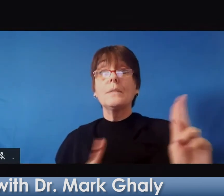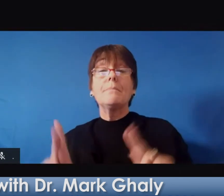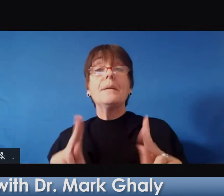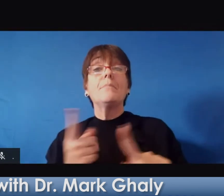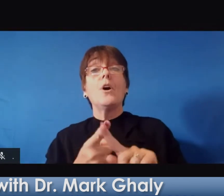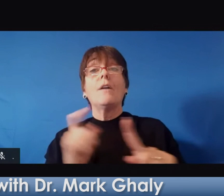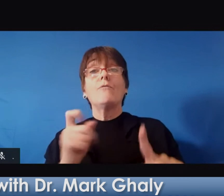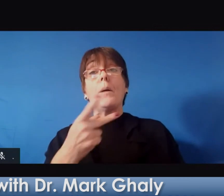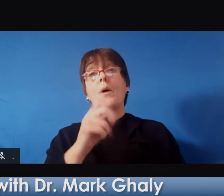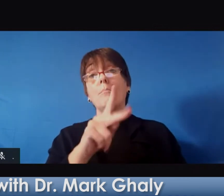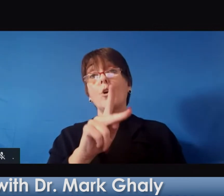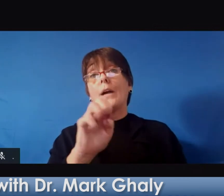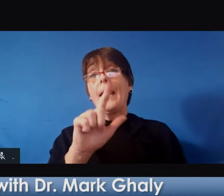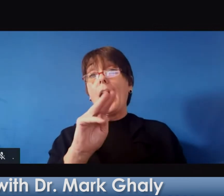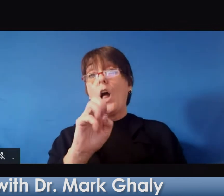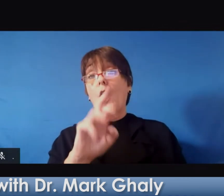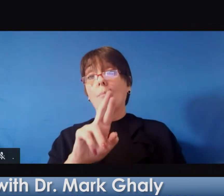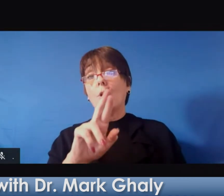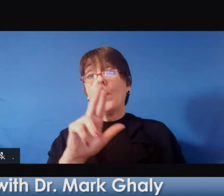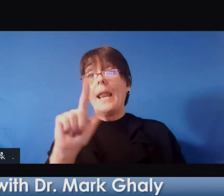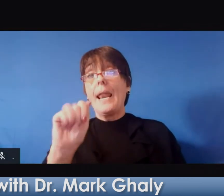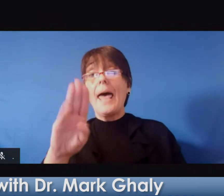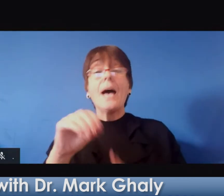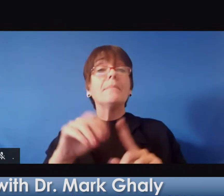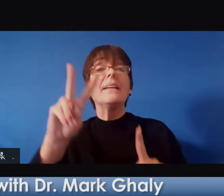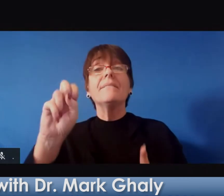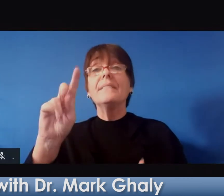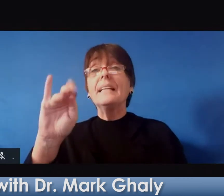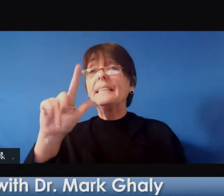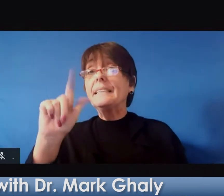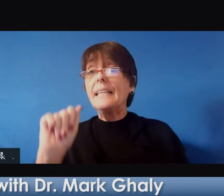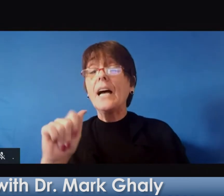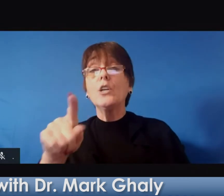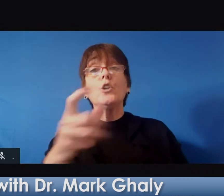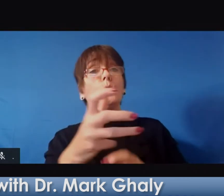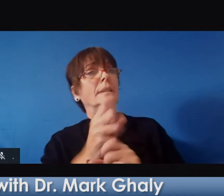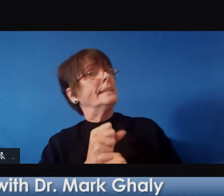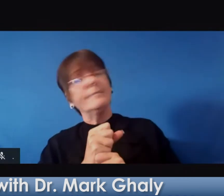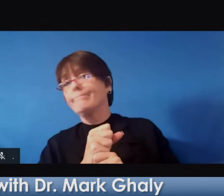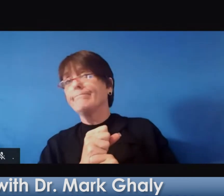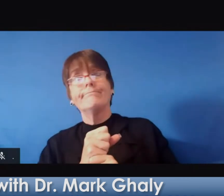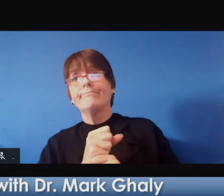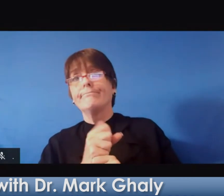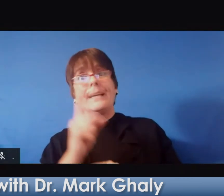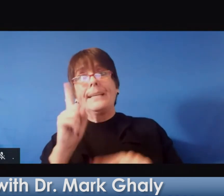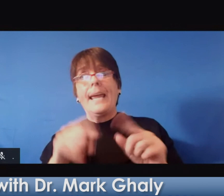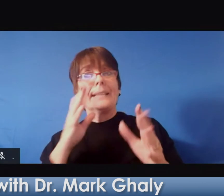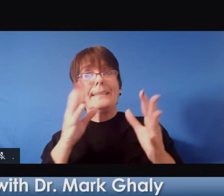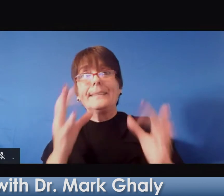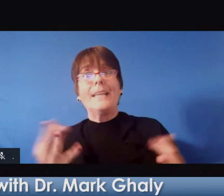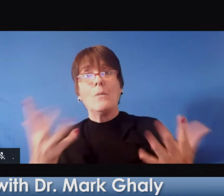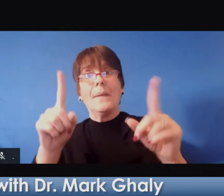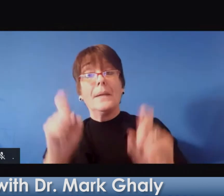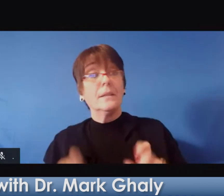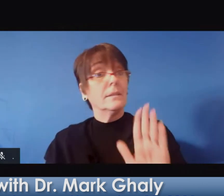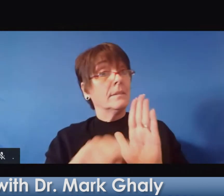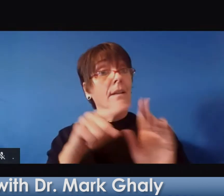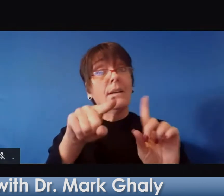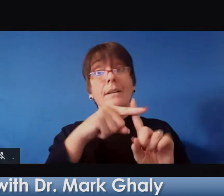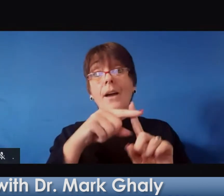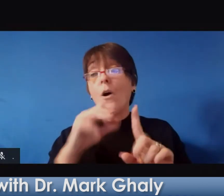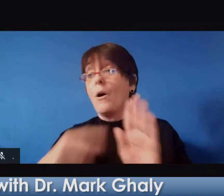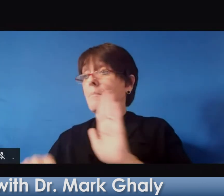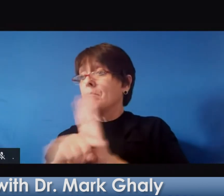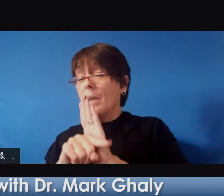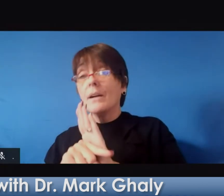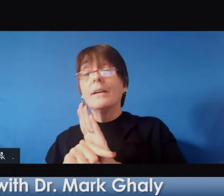the PerkinElmer lab in Valencia, or any lab that receives an inconclusive test, if you were tested because you were concerned